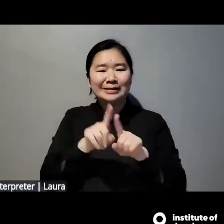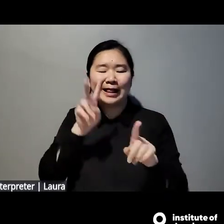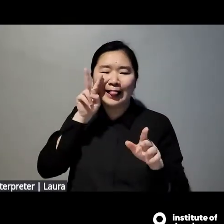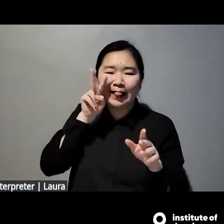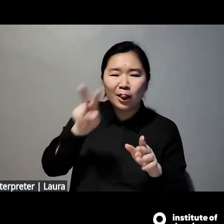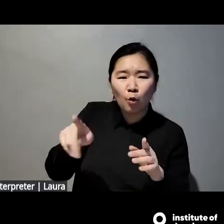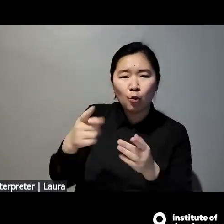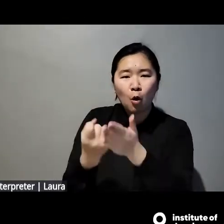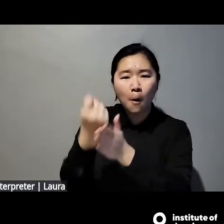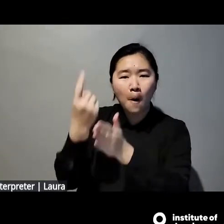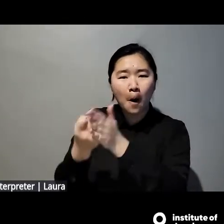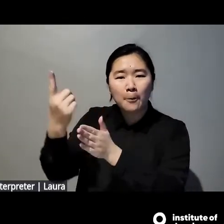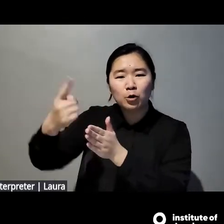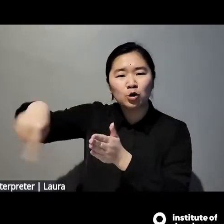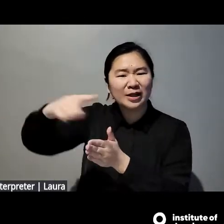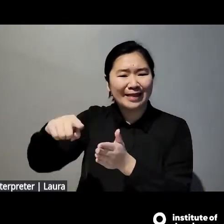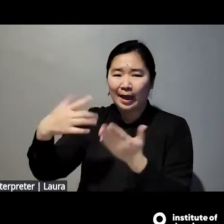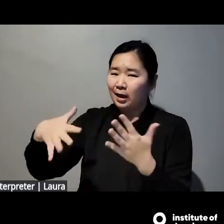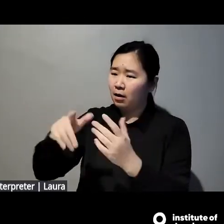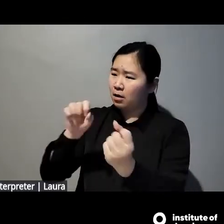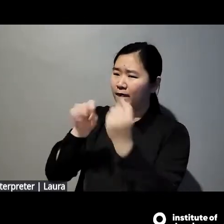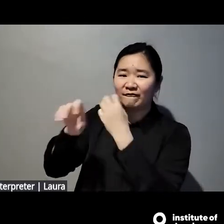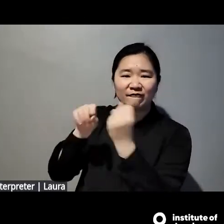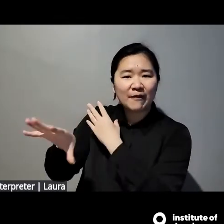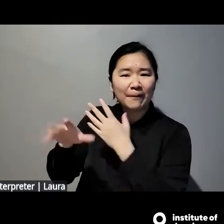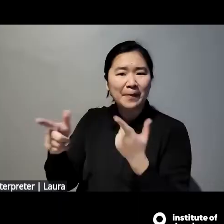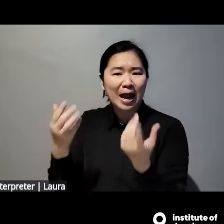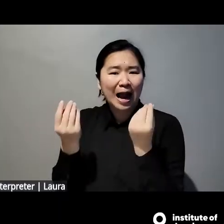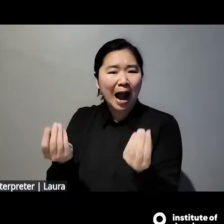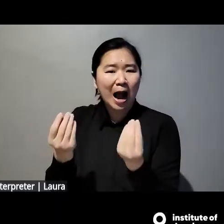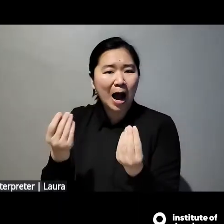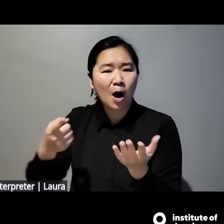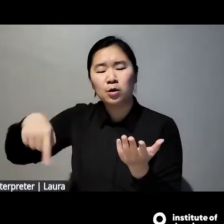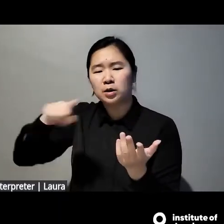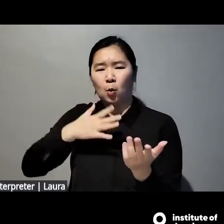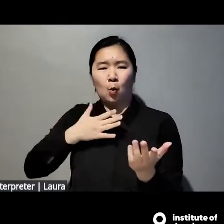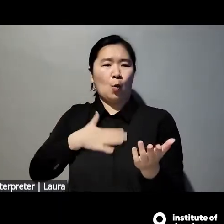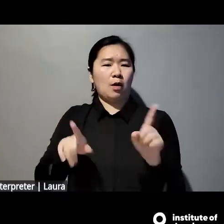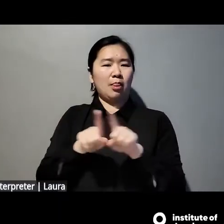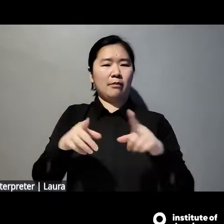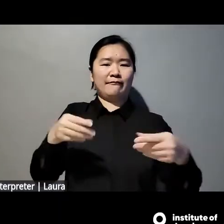and I'm going to just highlight two here, but there are more in the paper.